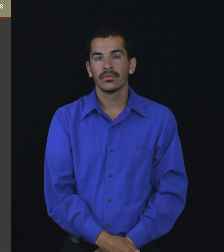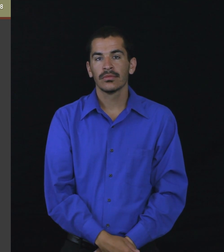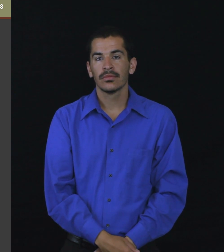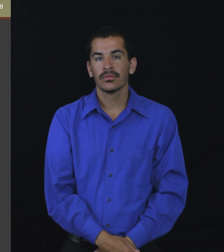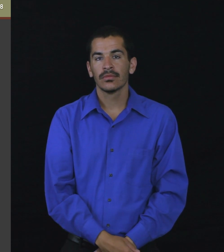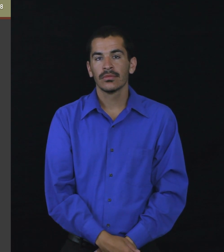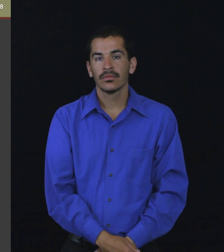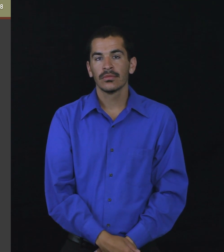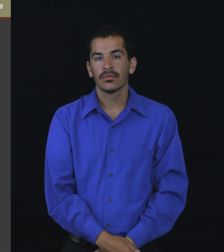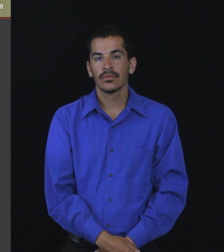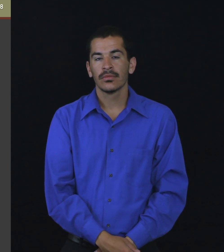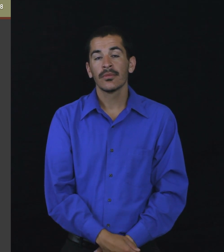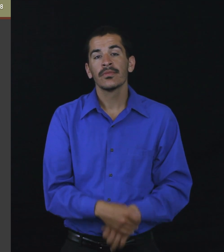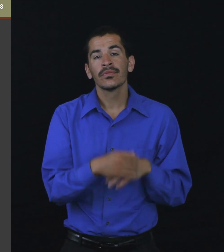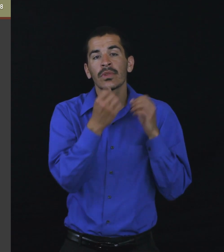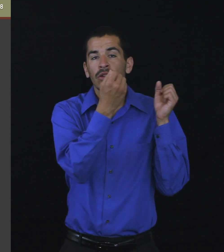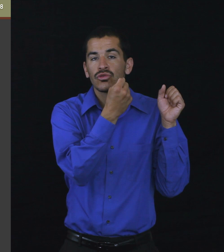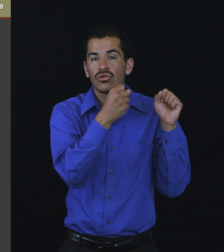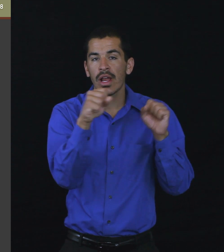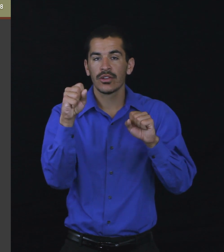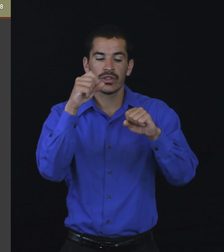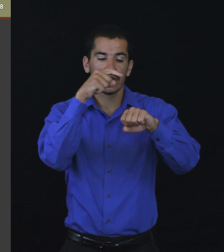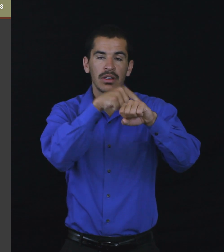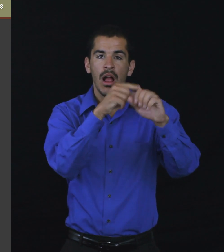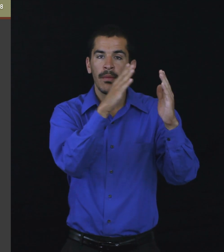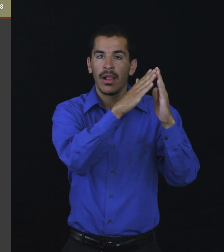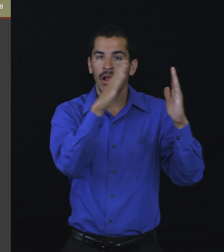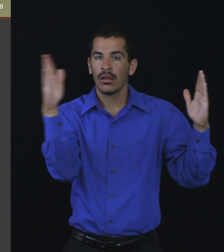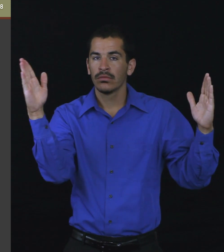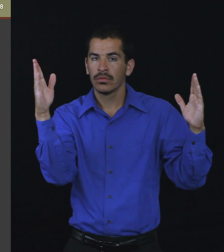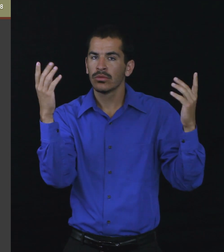Strategy timeline. In the short term,